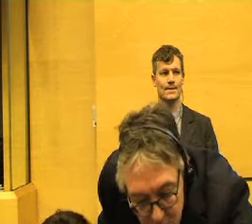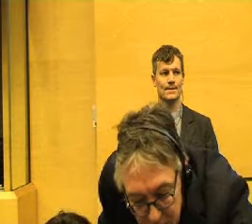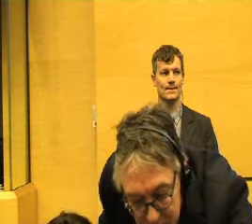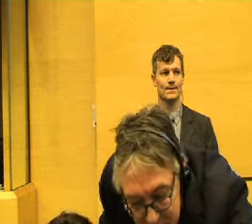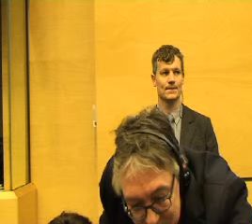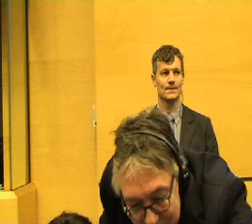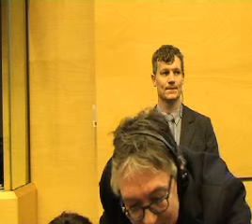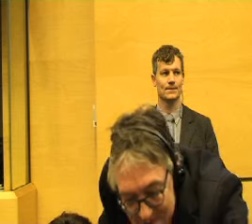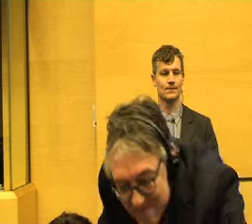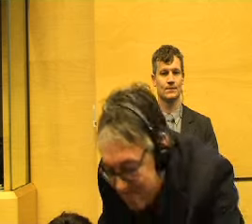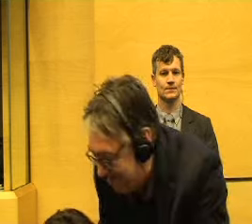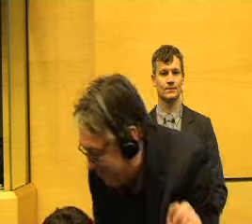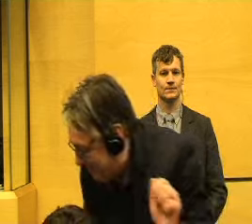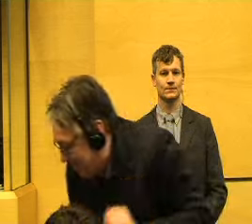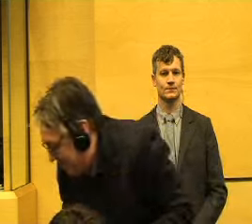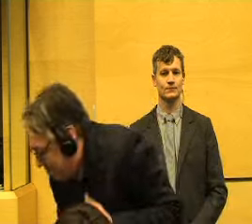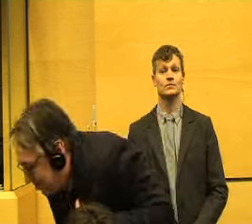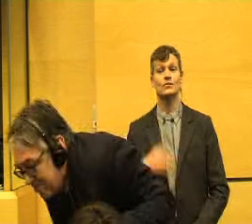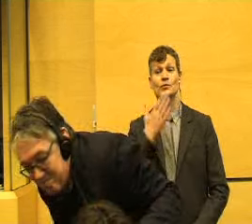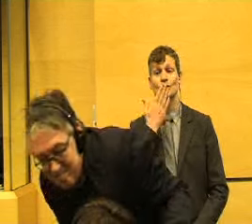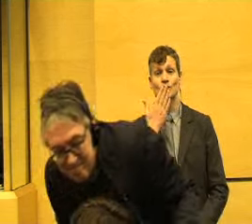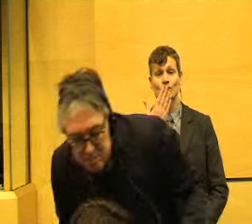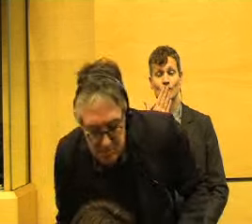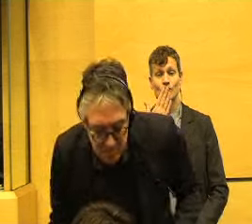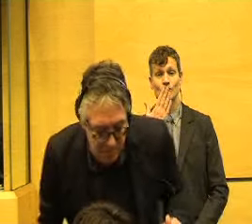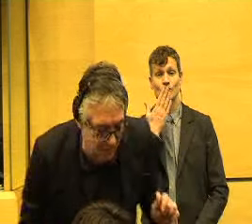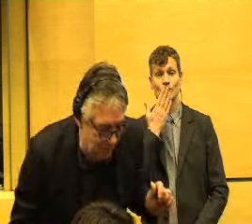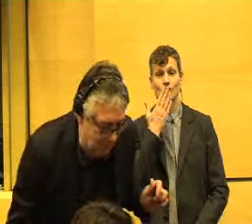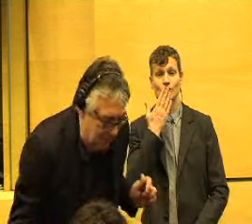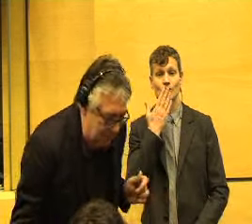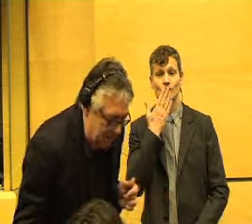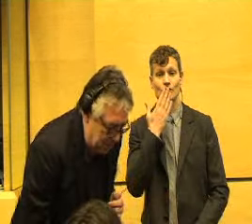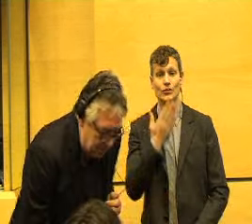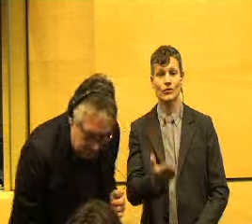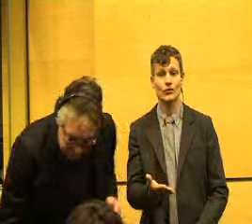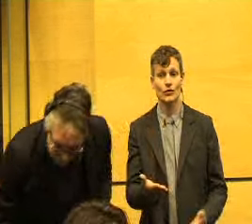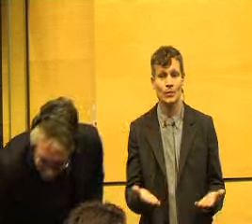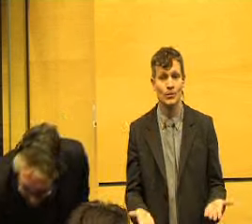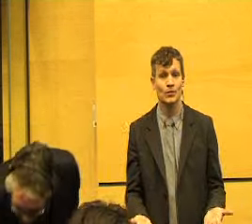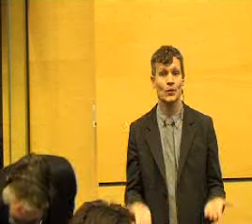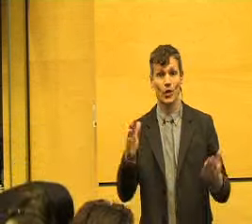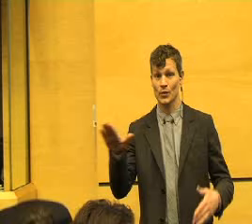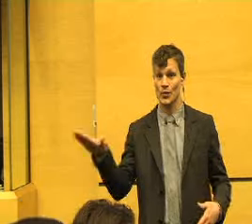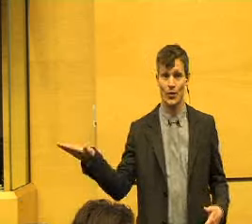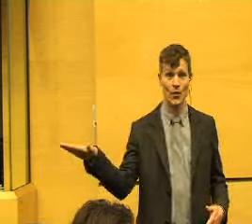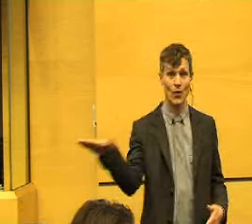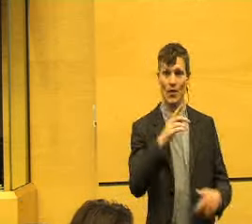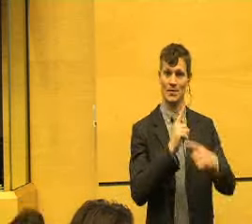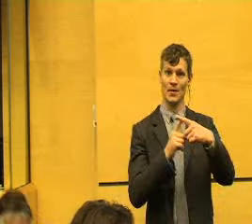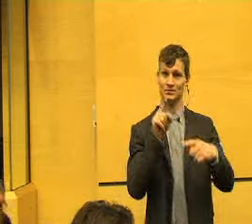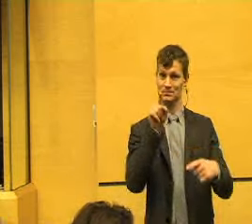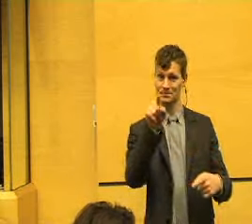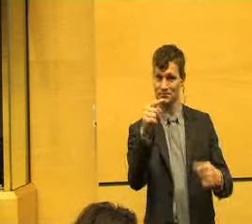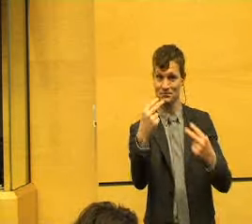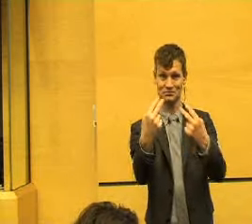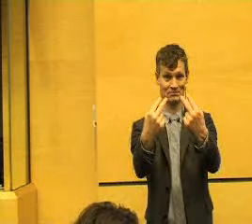to respond to the questions of the second segment and the follow-up